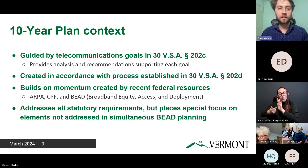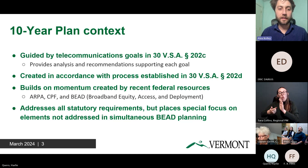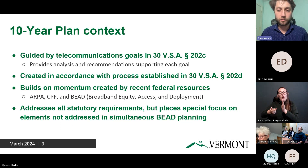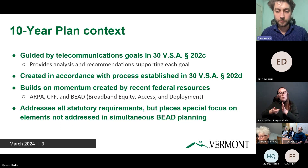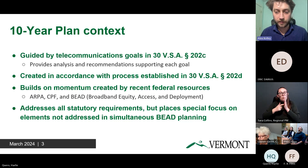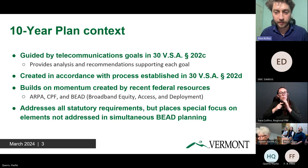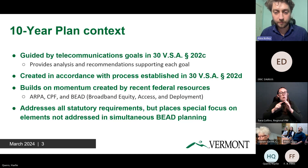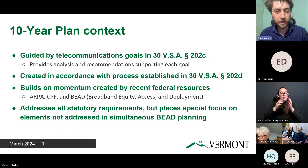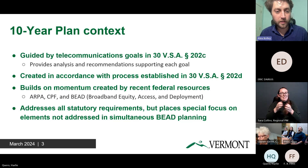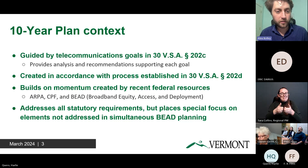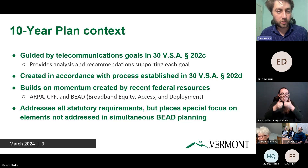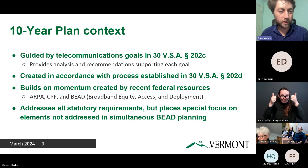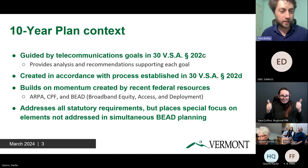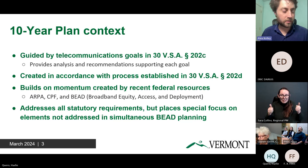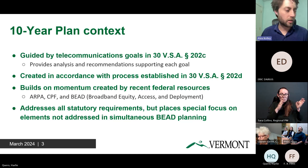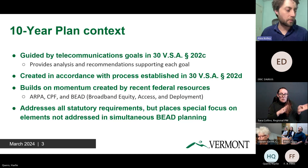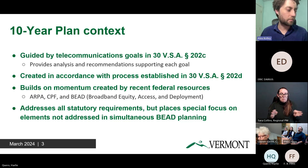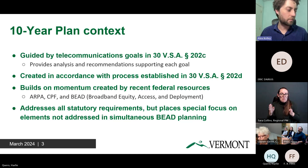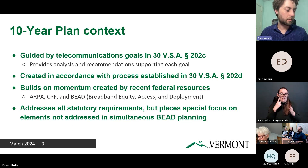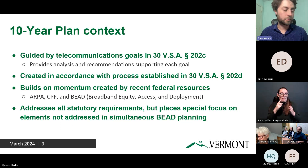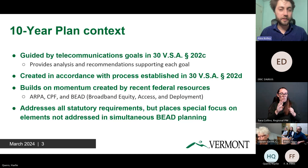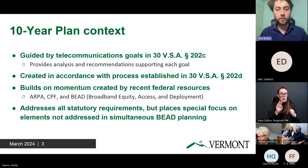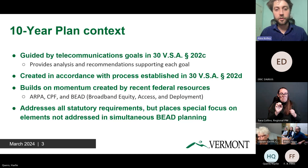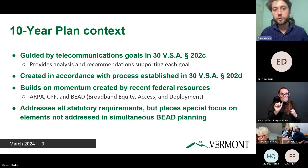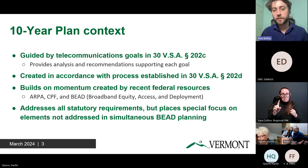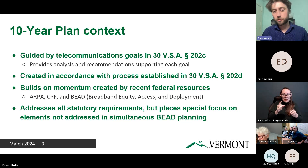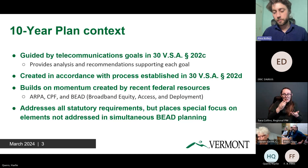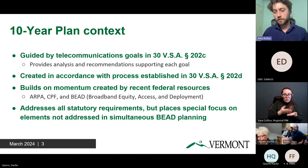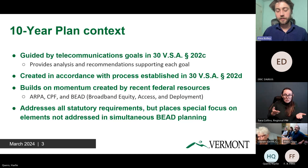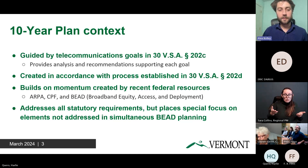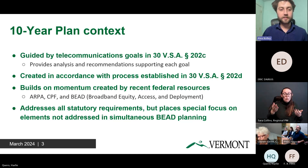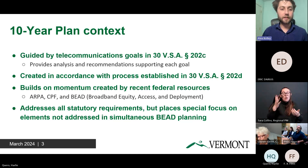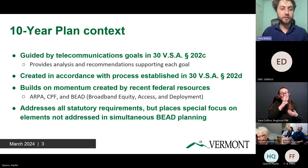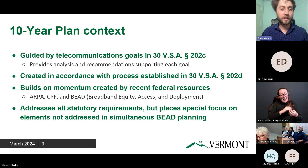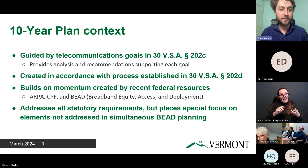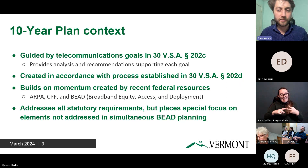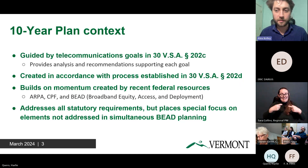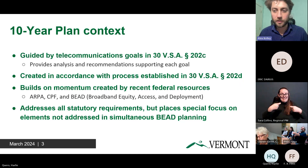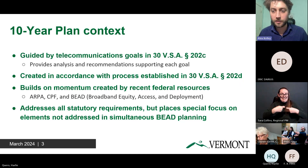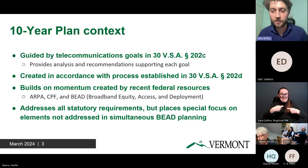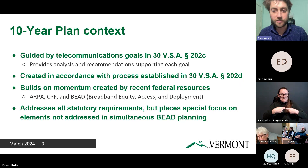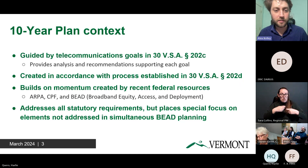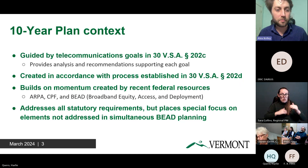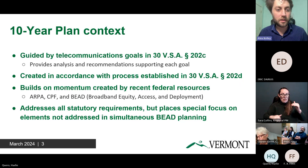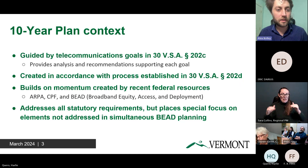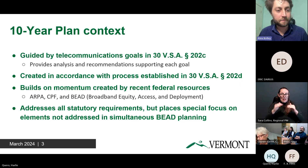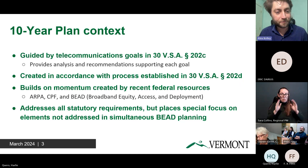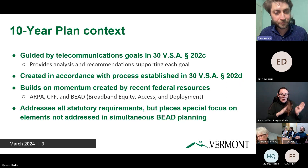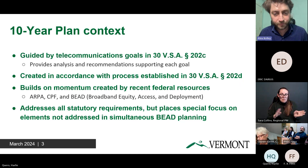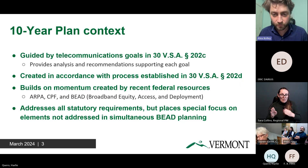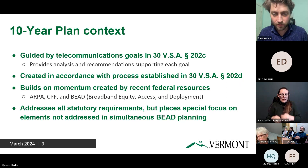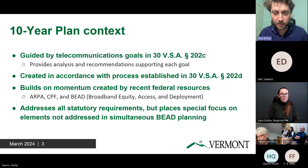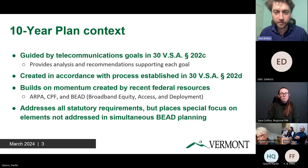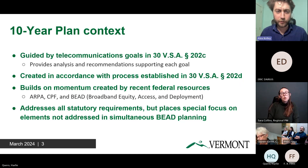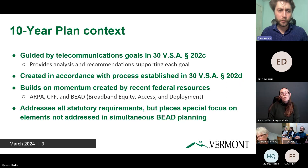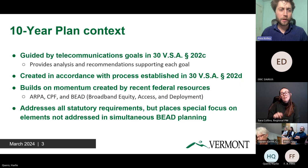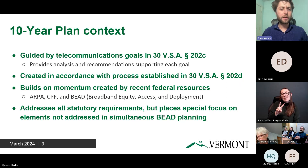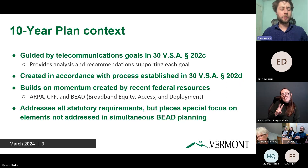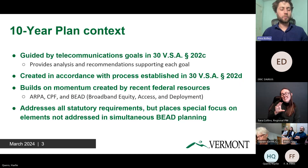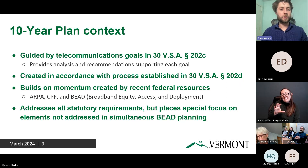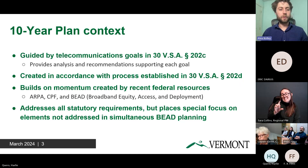as a digital equity plan. So as you all probably know, those plans were being created simultaneously by the VCBB.